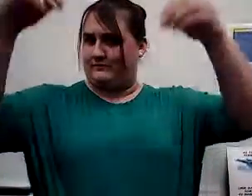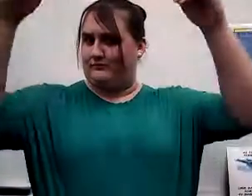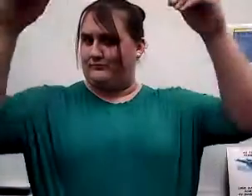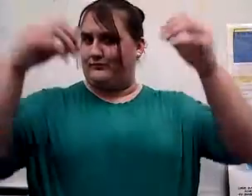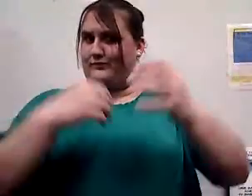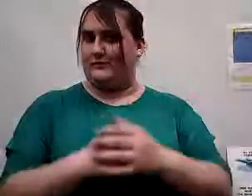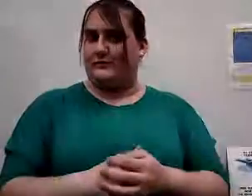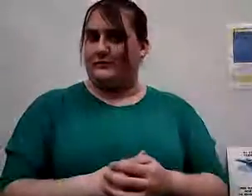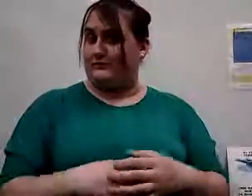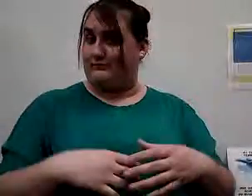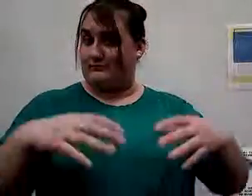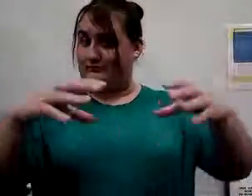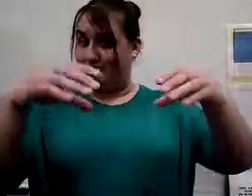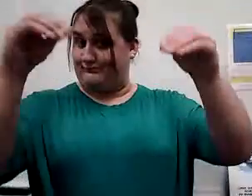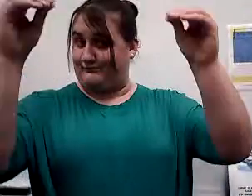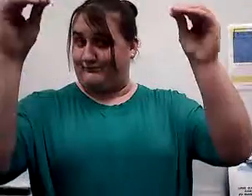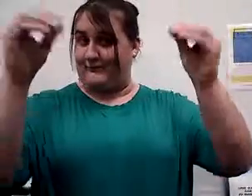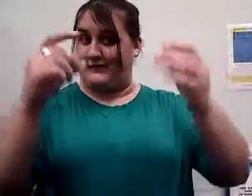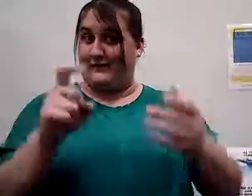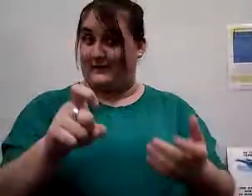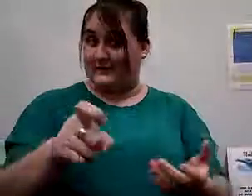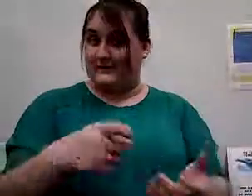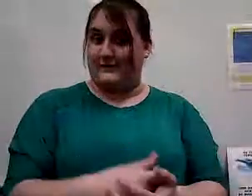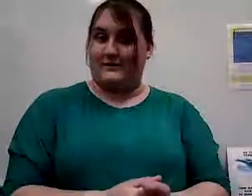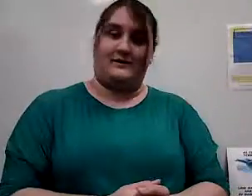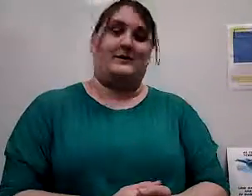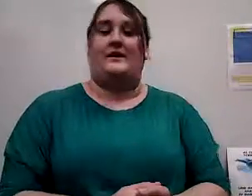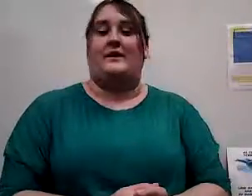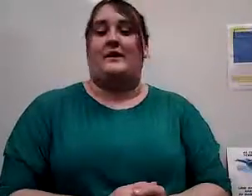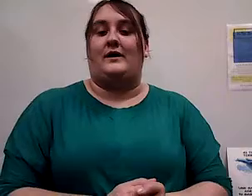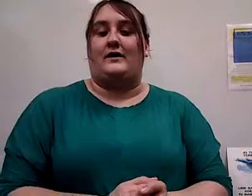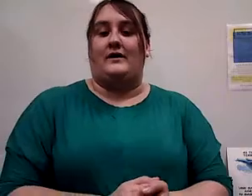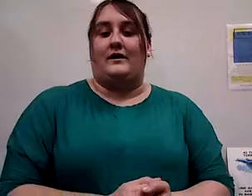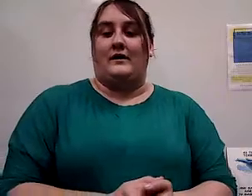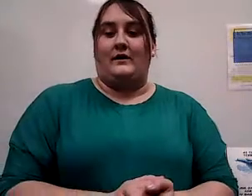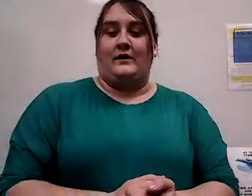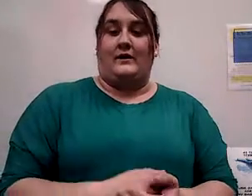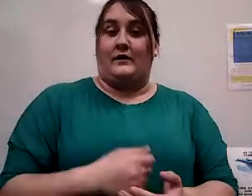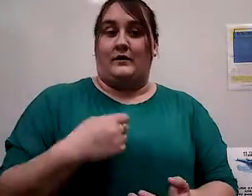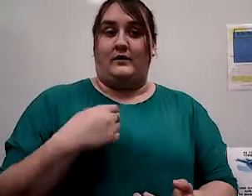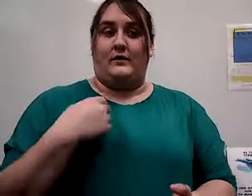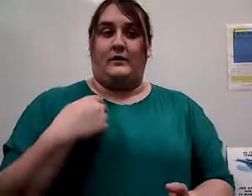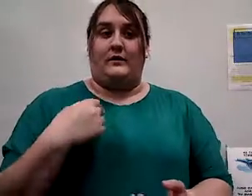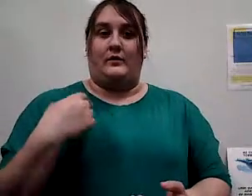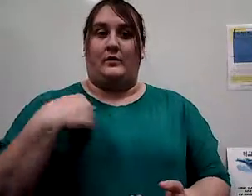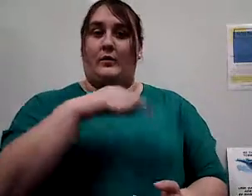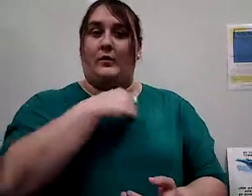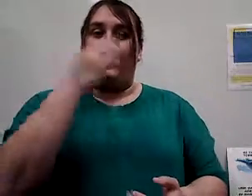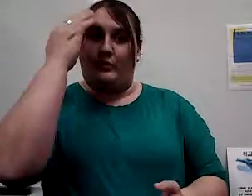got pretty close. What do we know about two things? First of all, this Pepsi, is it warm or cold? It's cold.